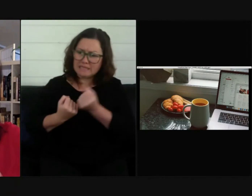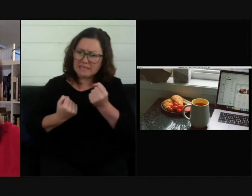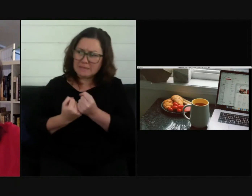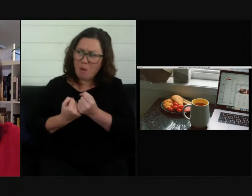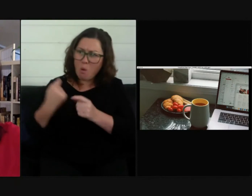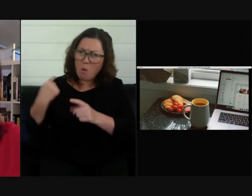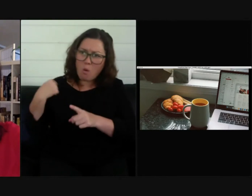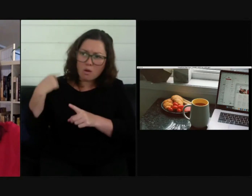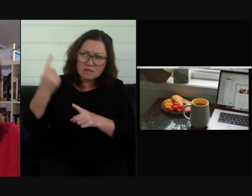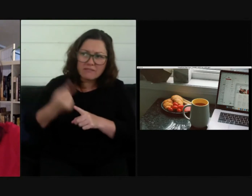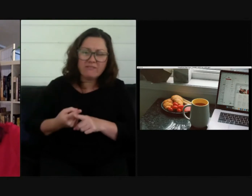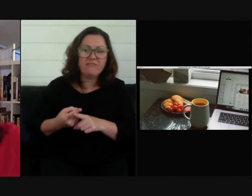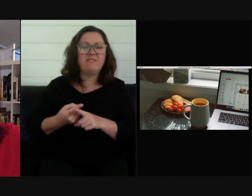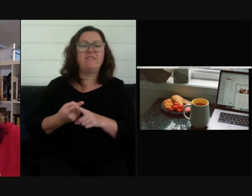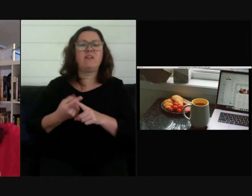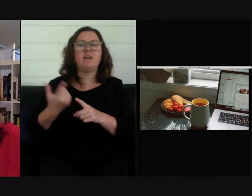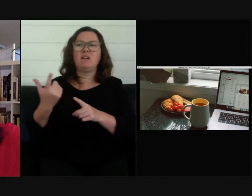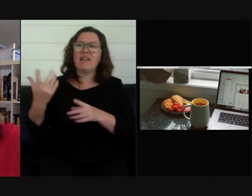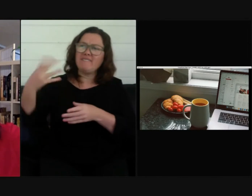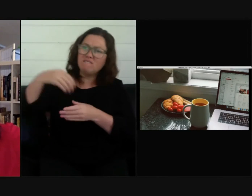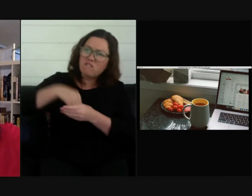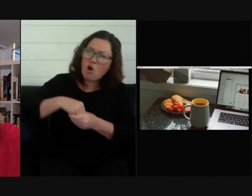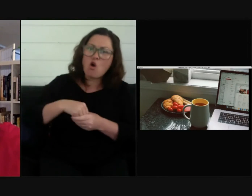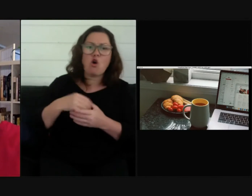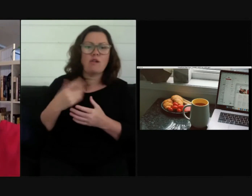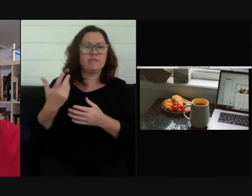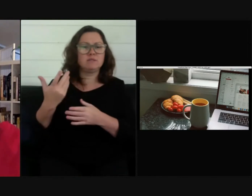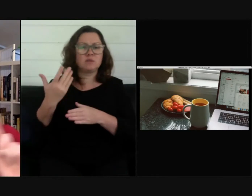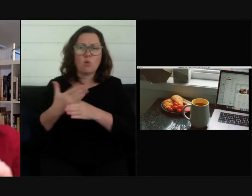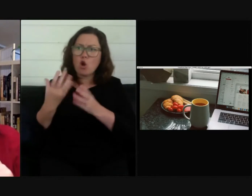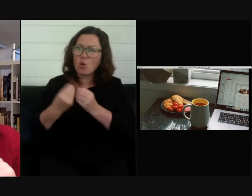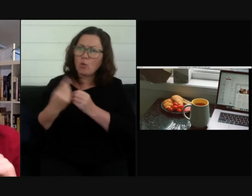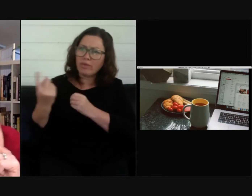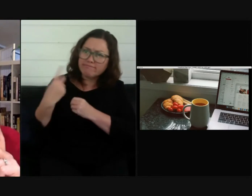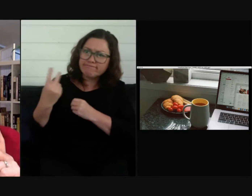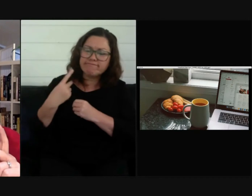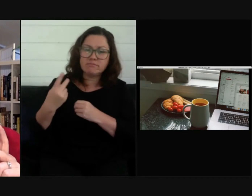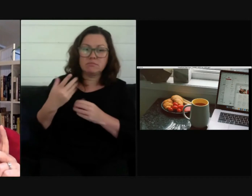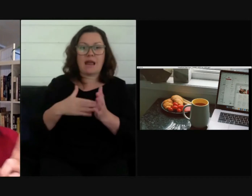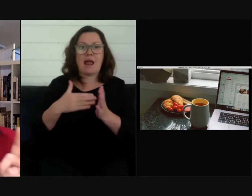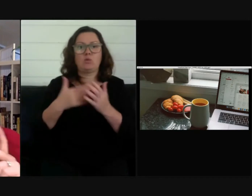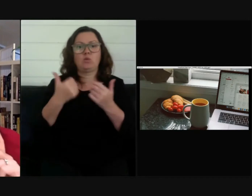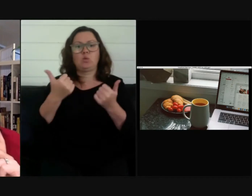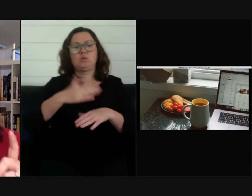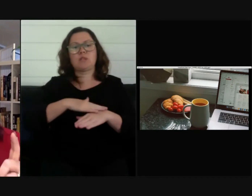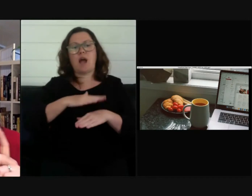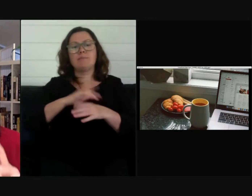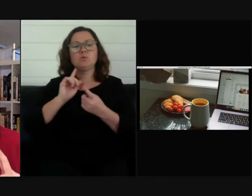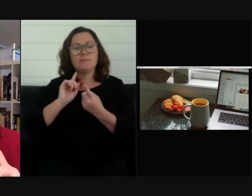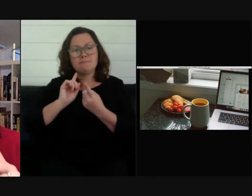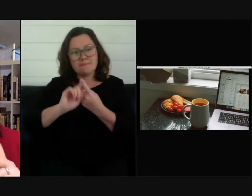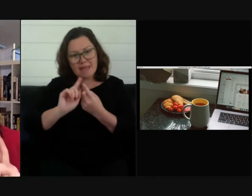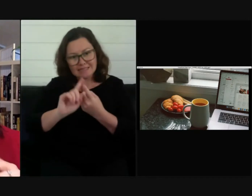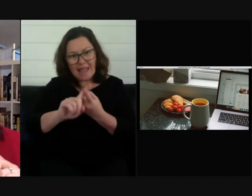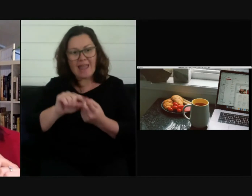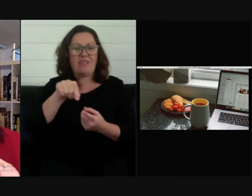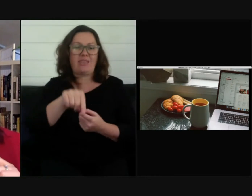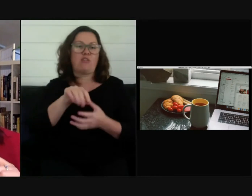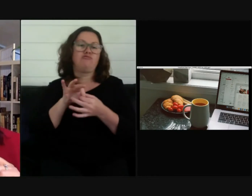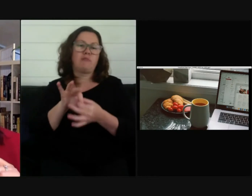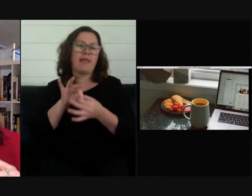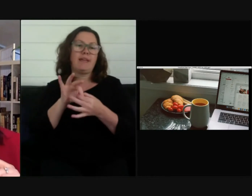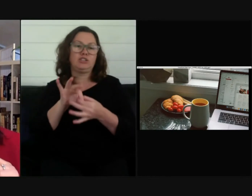with you. Now is the time to maintain that relationship. But I want to just make it really clear. I don't mean maintaining